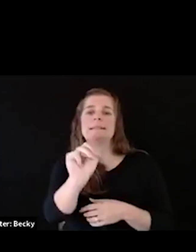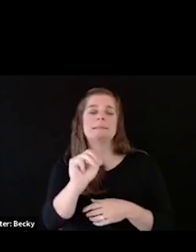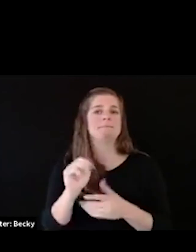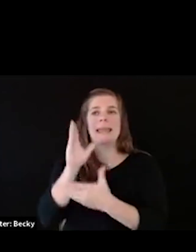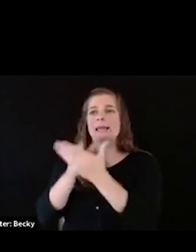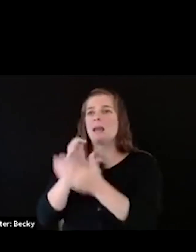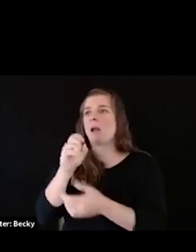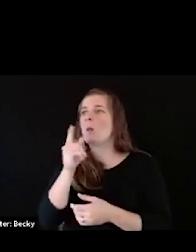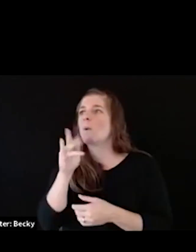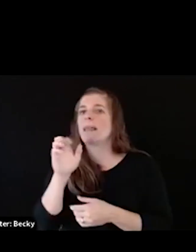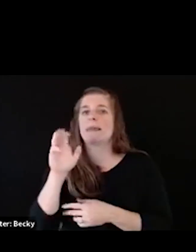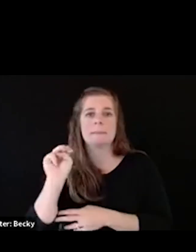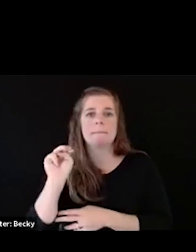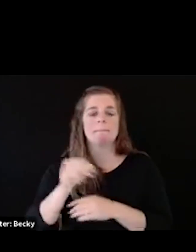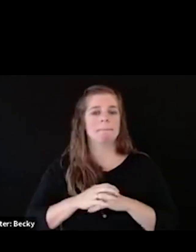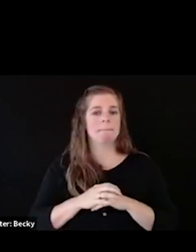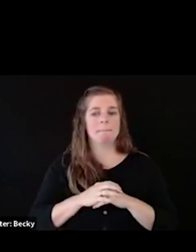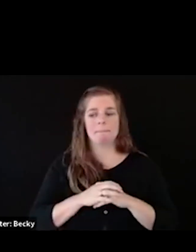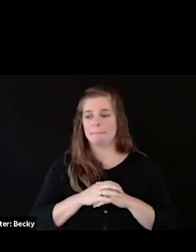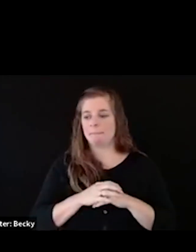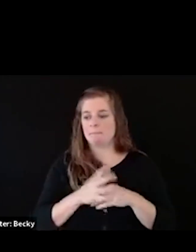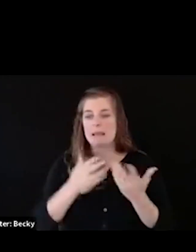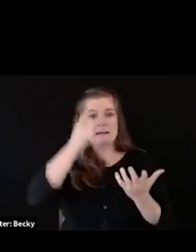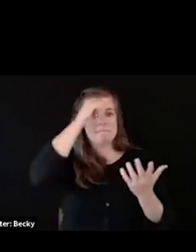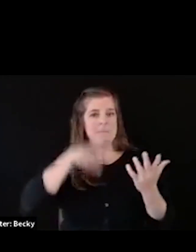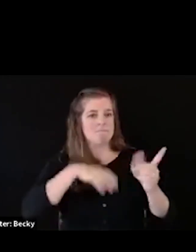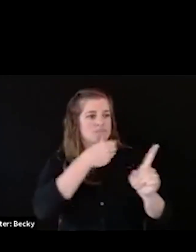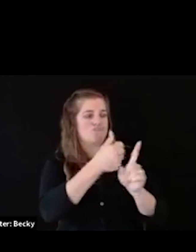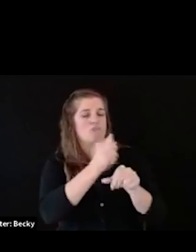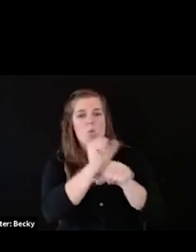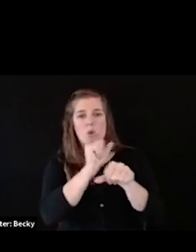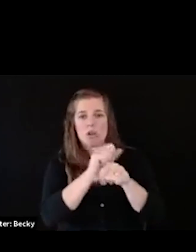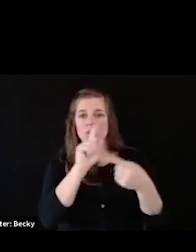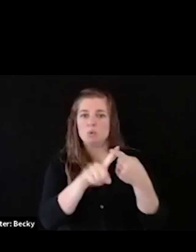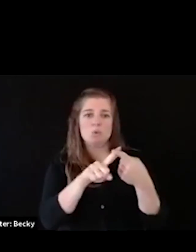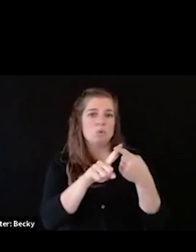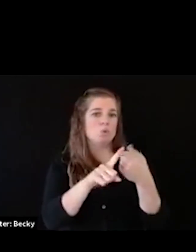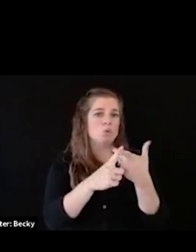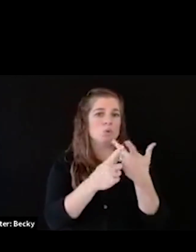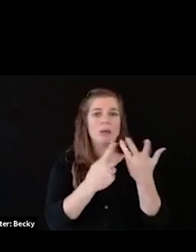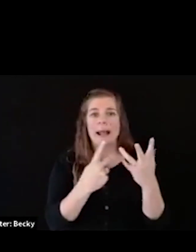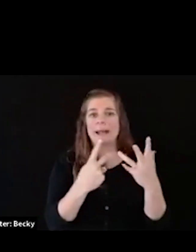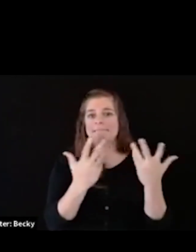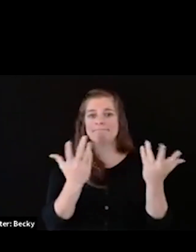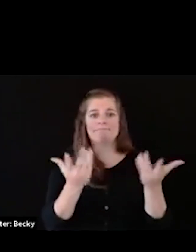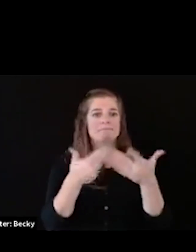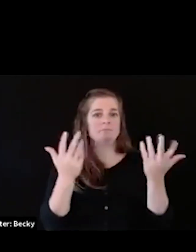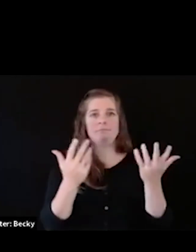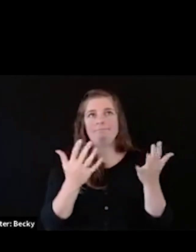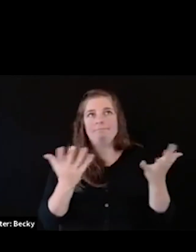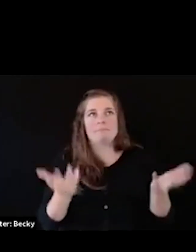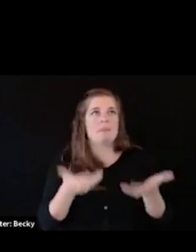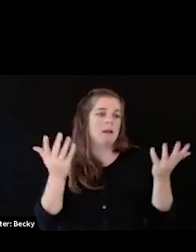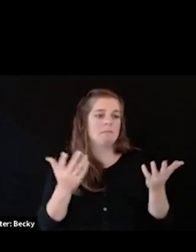anti-colonialism, you know, men who are working towards, you know, combating whether it's